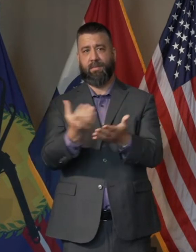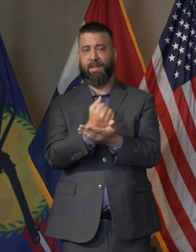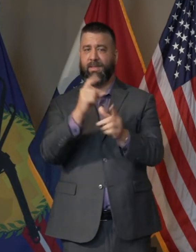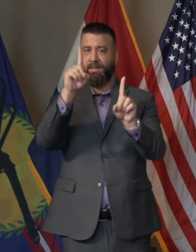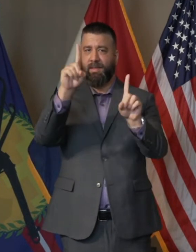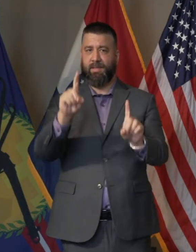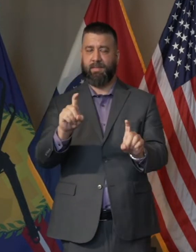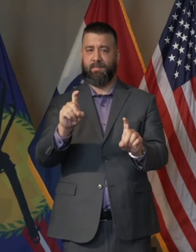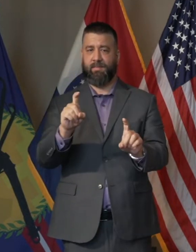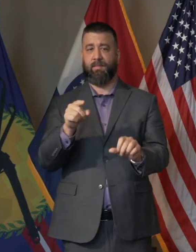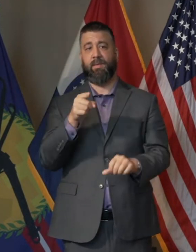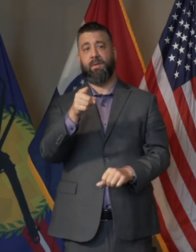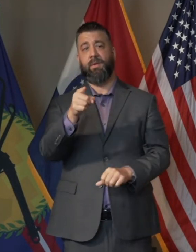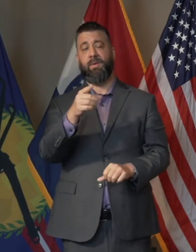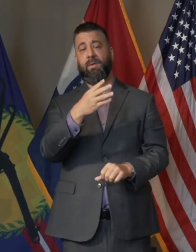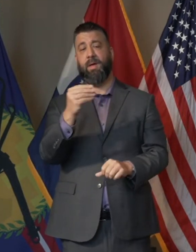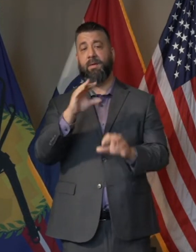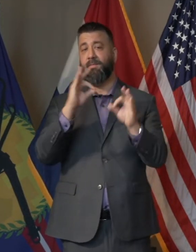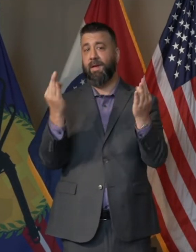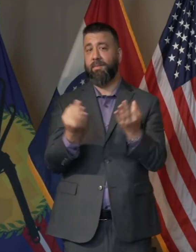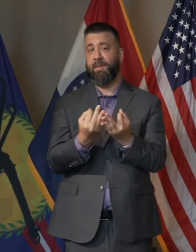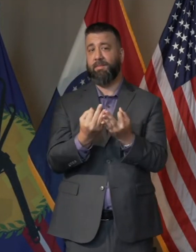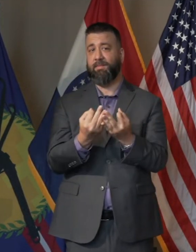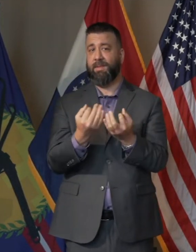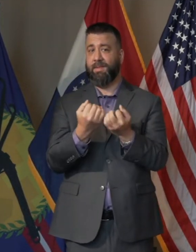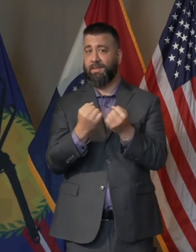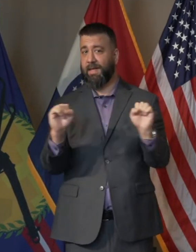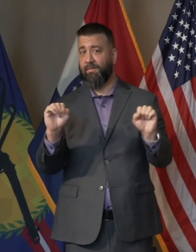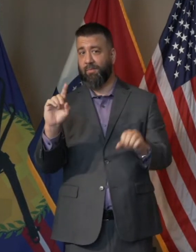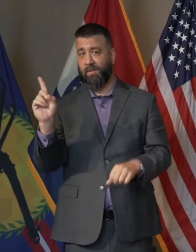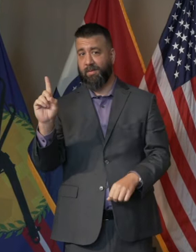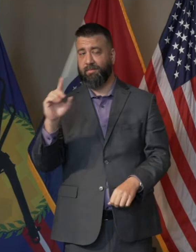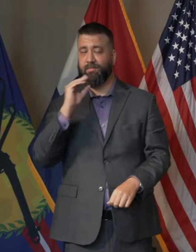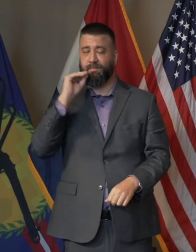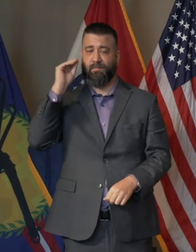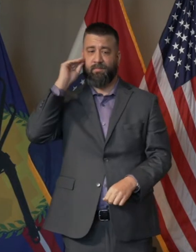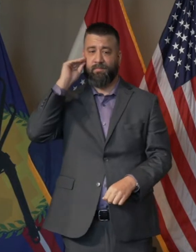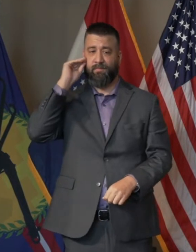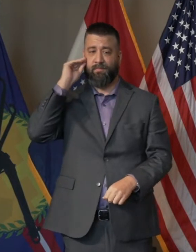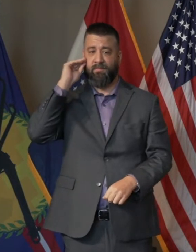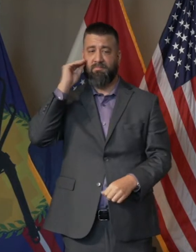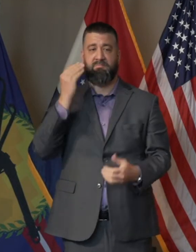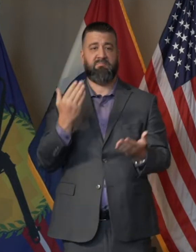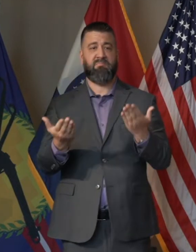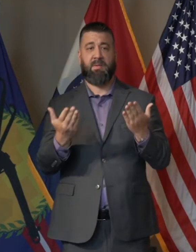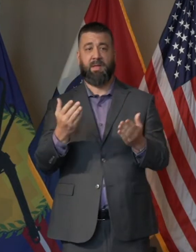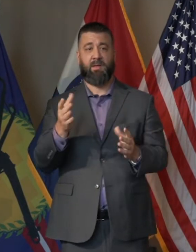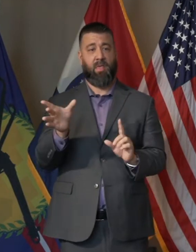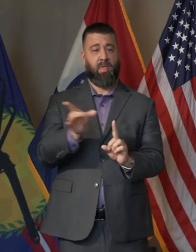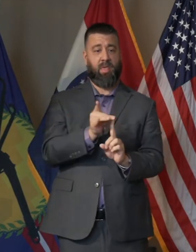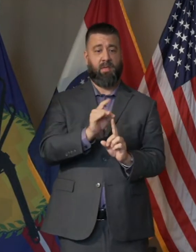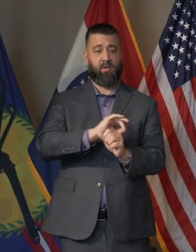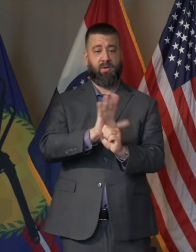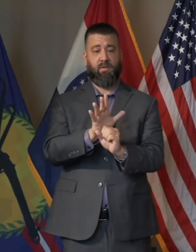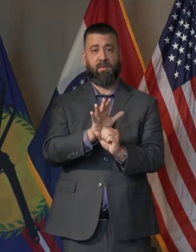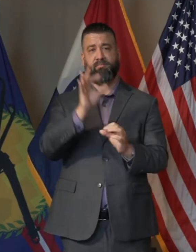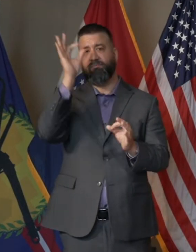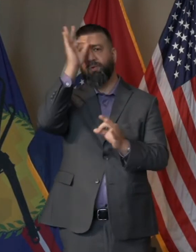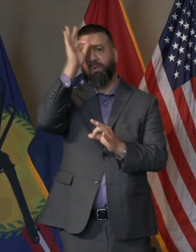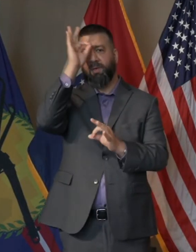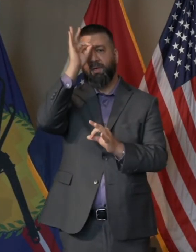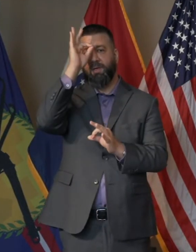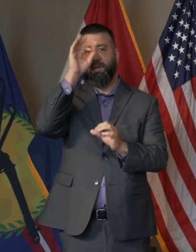family member are always going to be safest if you stay at home. You may be asymptomatic with the virus, and you could be spreading it to